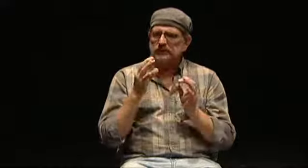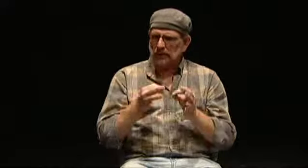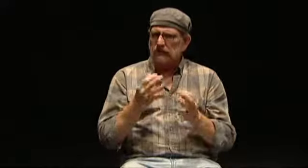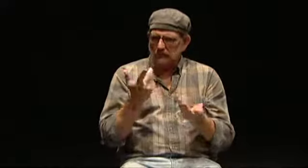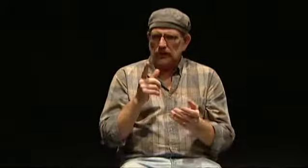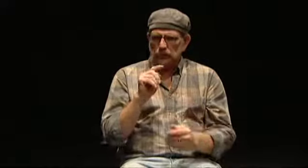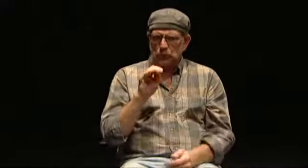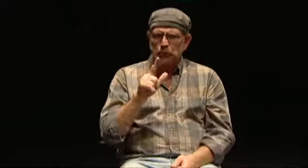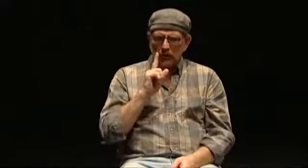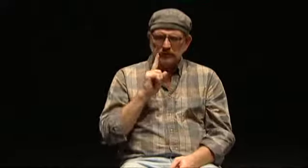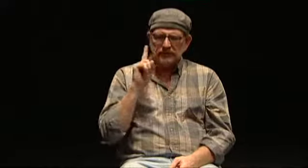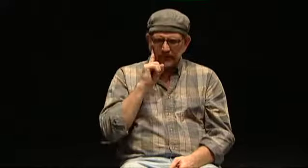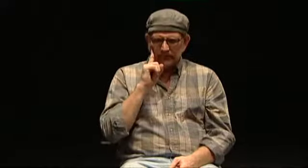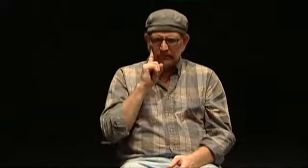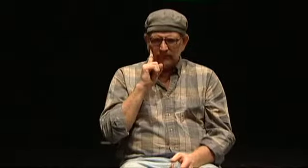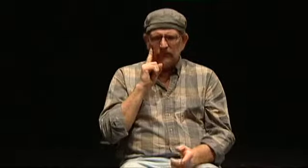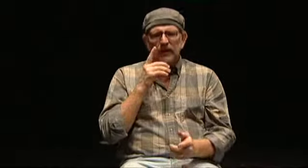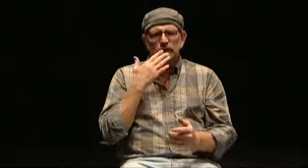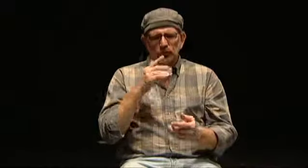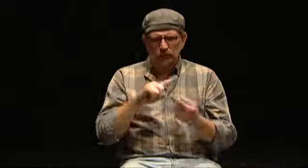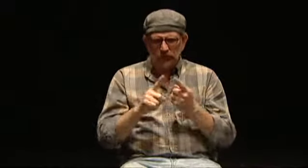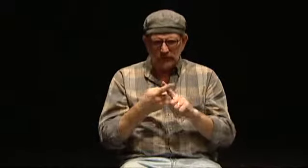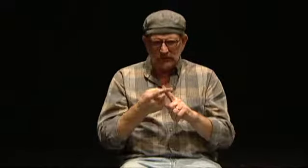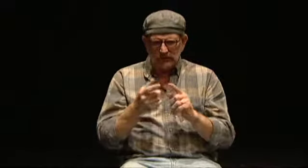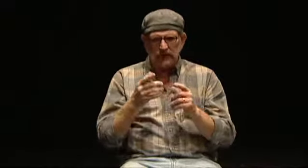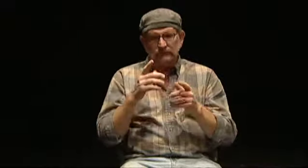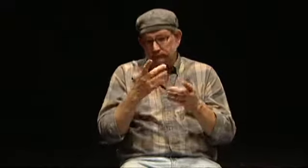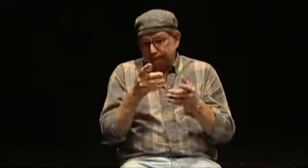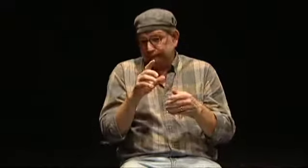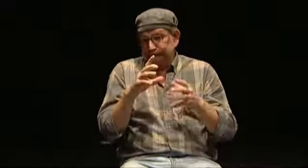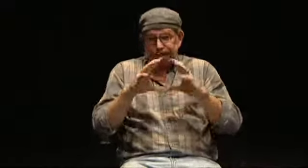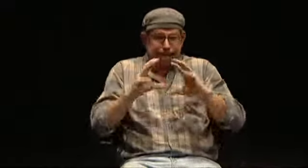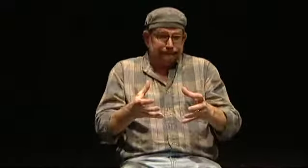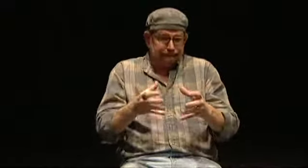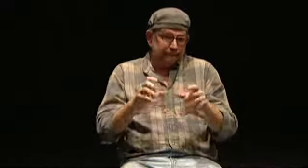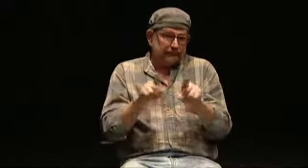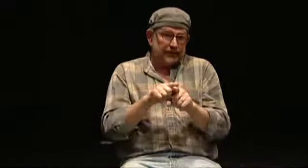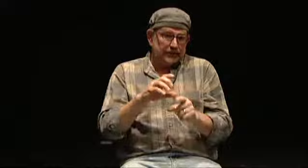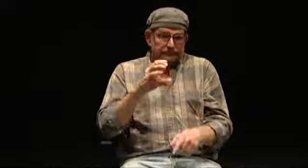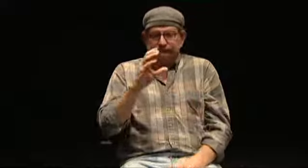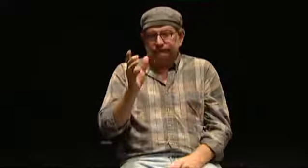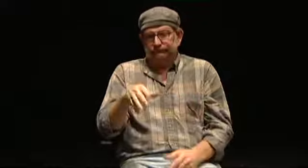Again, that's where we decided that, okay, Tubal's deaf, they're good friends,